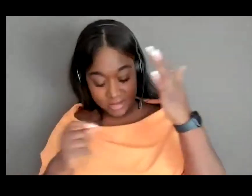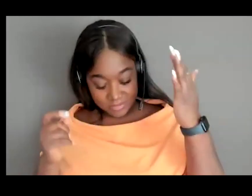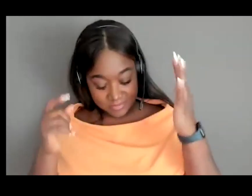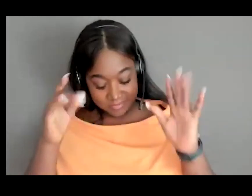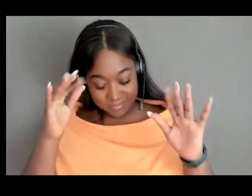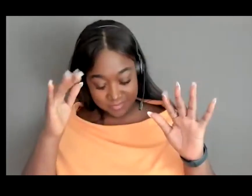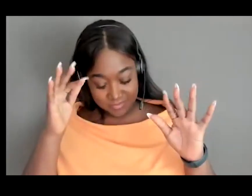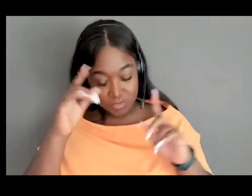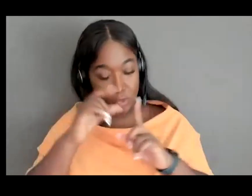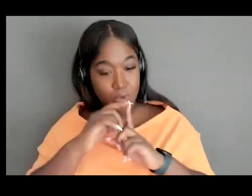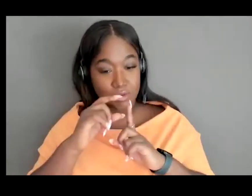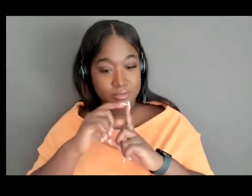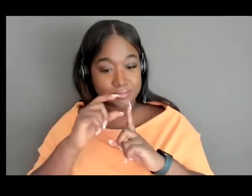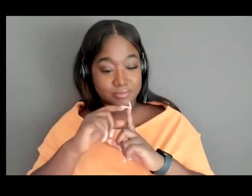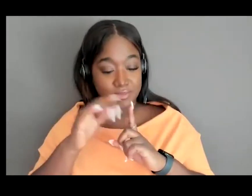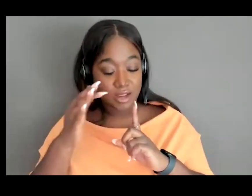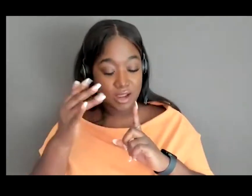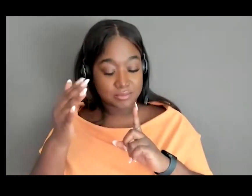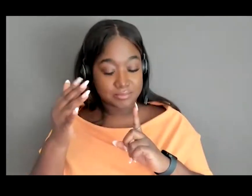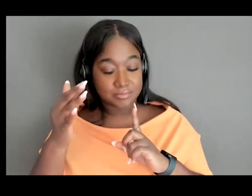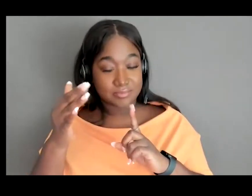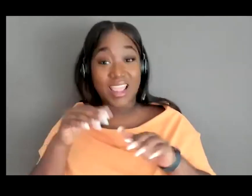what's the thing I'm looking for?